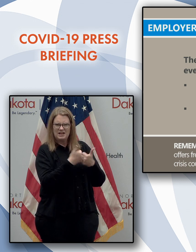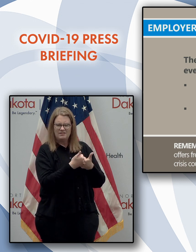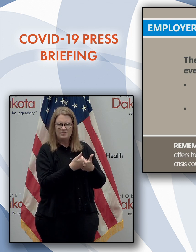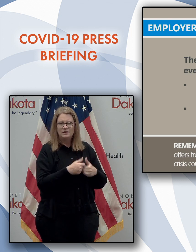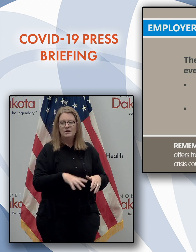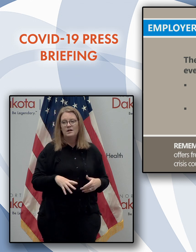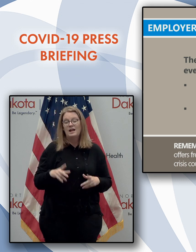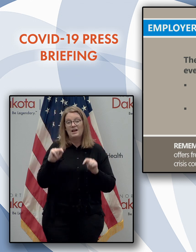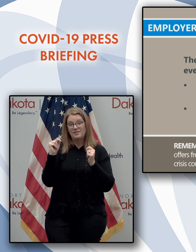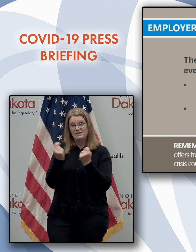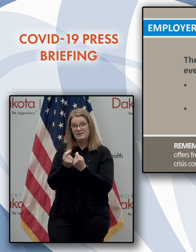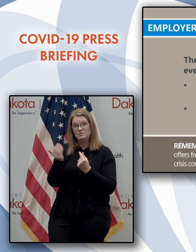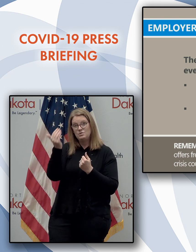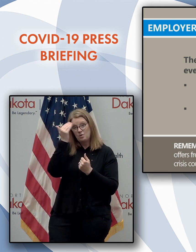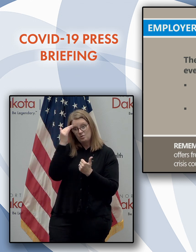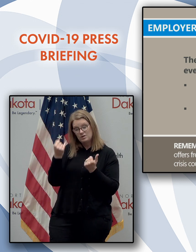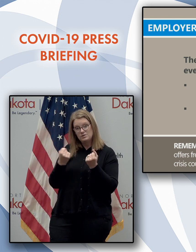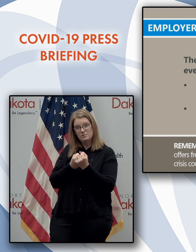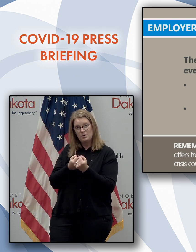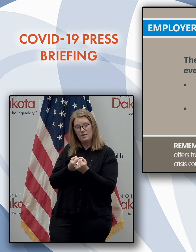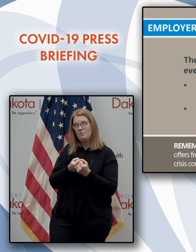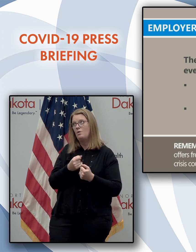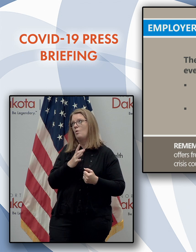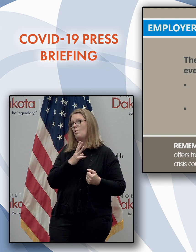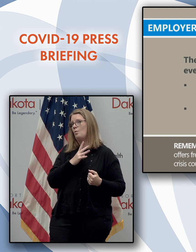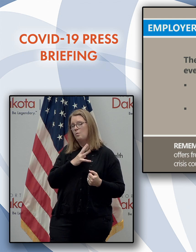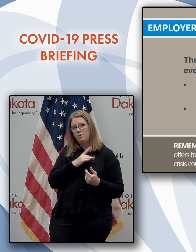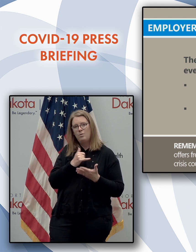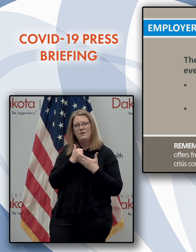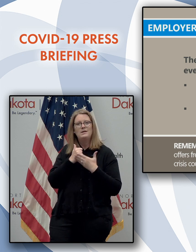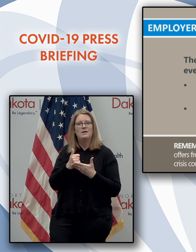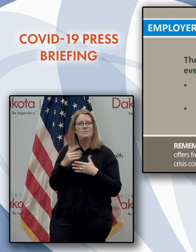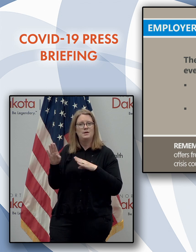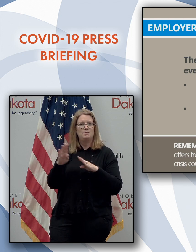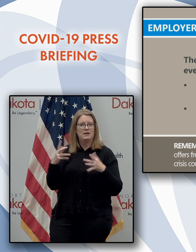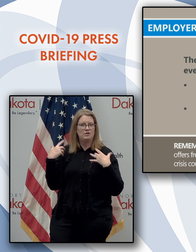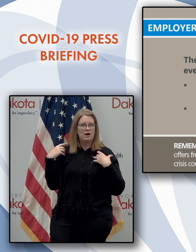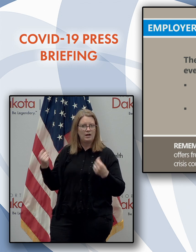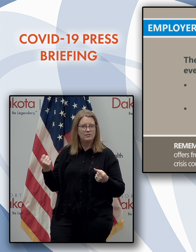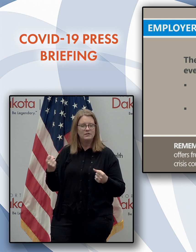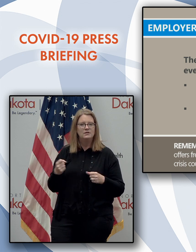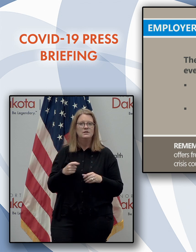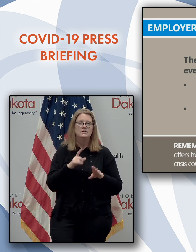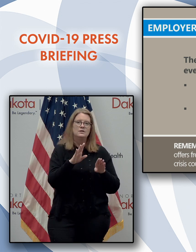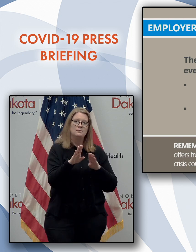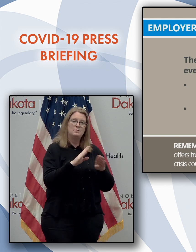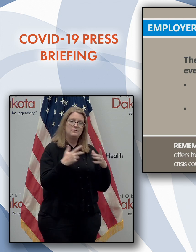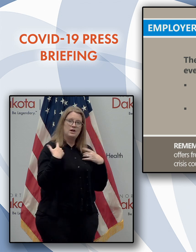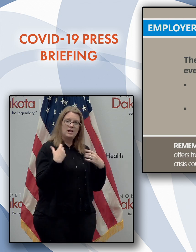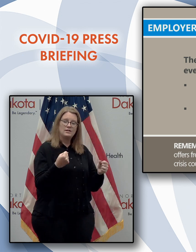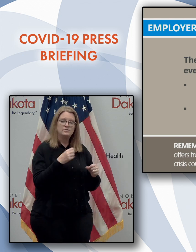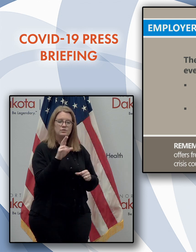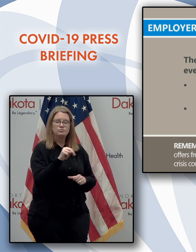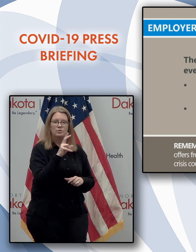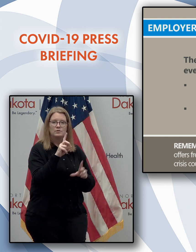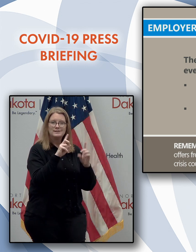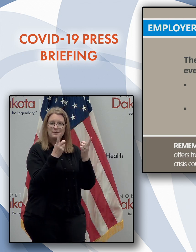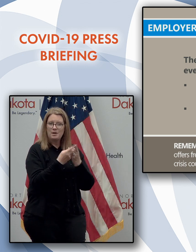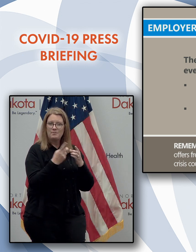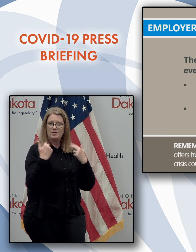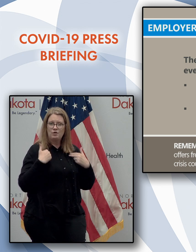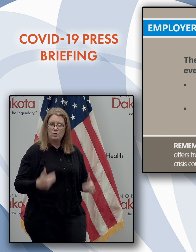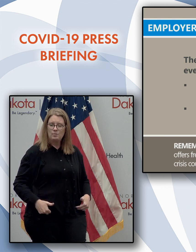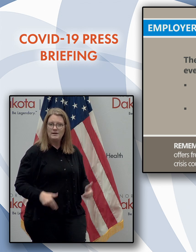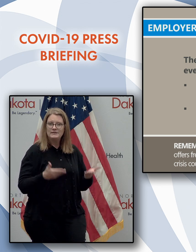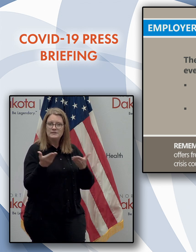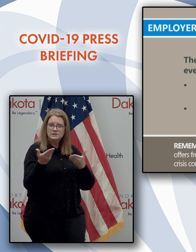there to support them can make a world of difference for their physical and behavioral health. The Behavioral Health Division for the North Dakota Department of Human